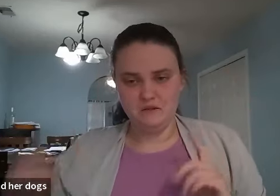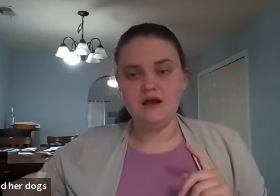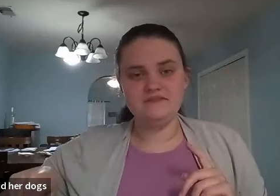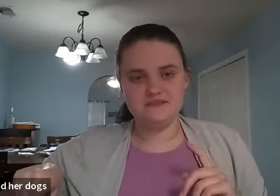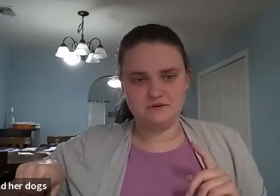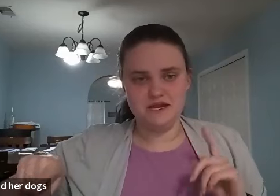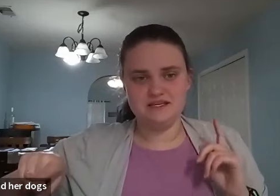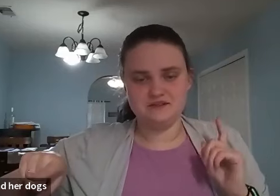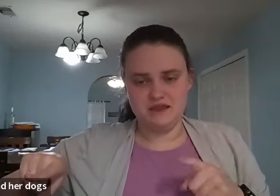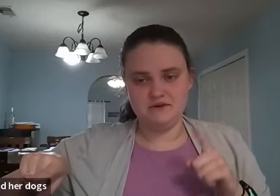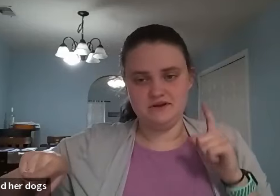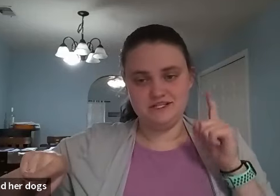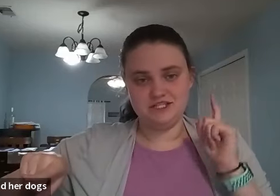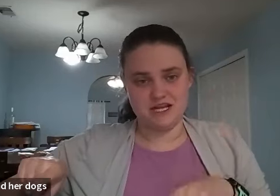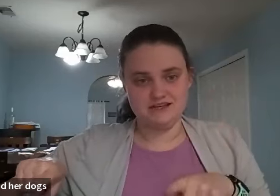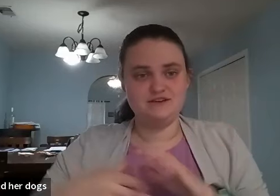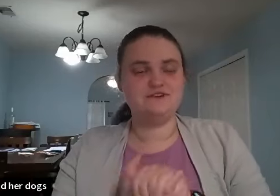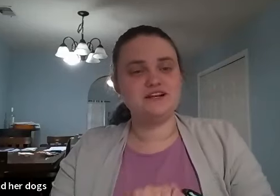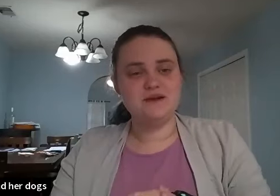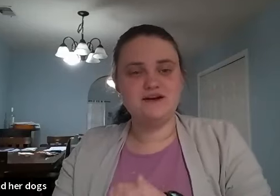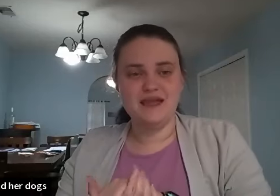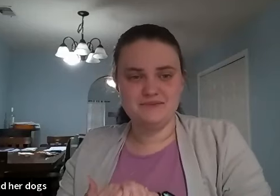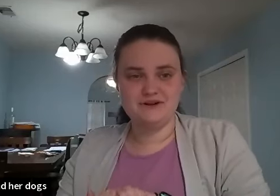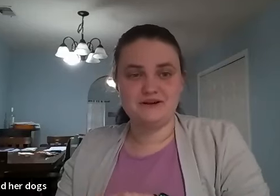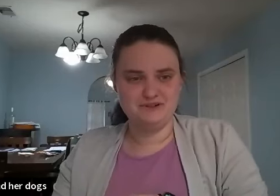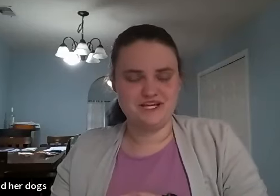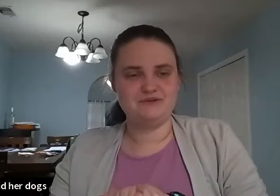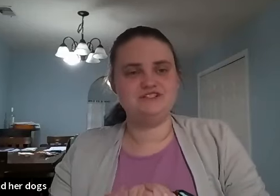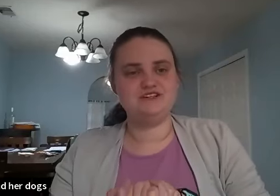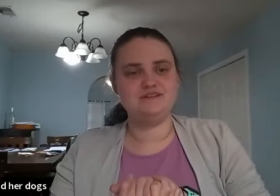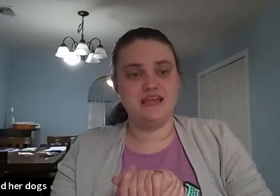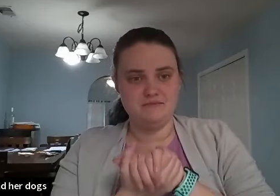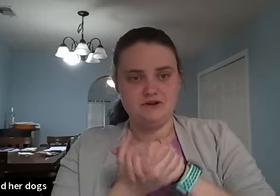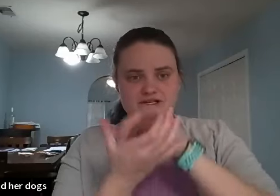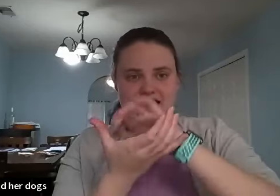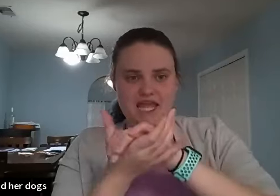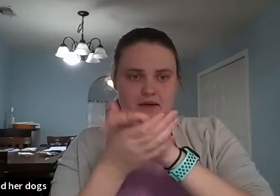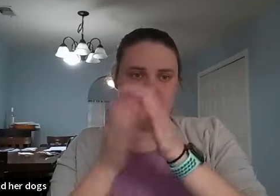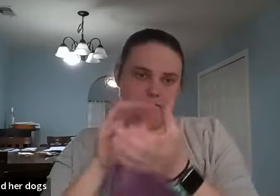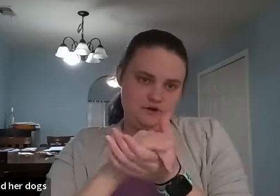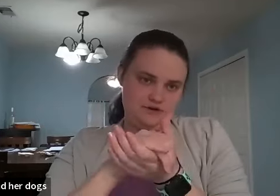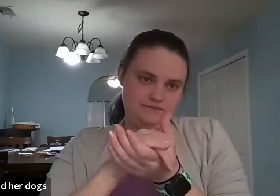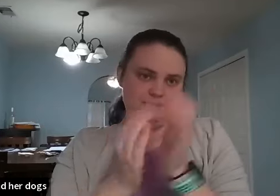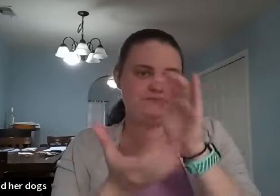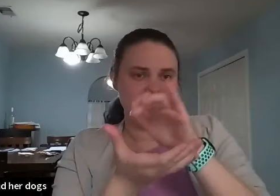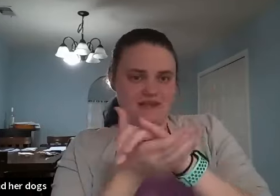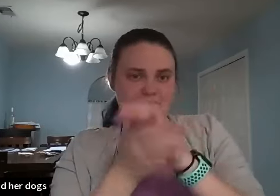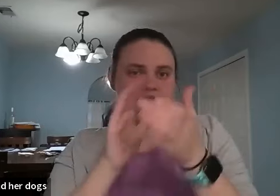We'll add this one. So hamburger and shake. So if you're talking about a hamburger and a milkshake, what you do is a hamburger is hamburger,